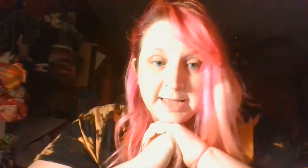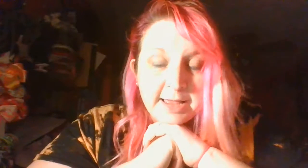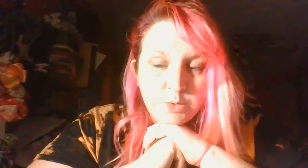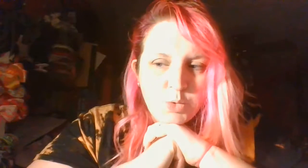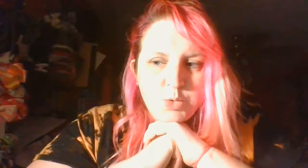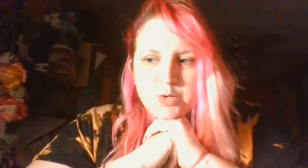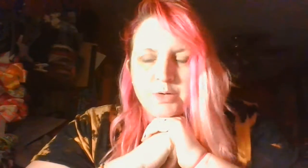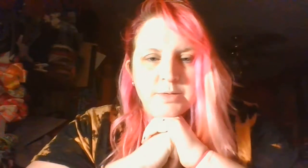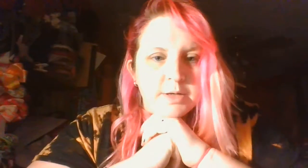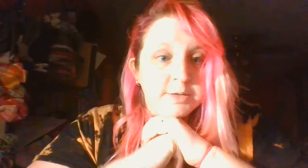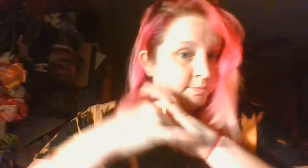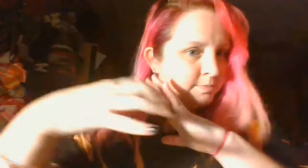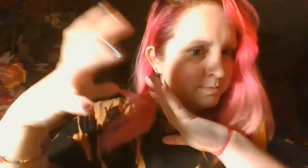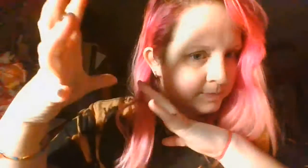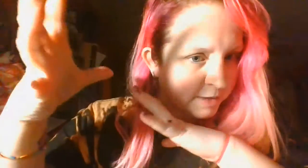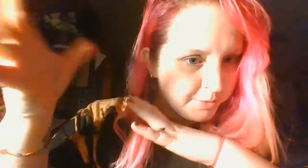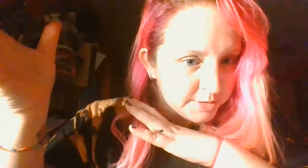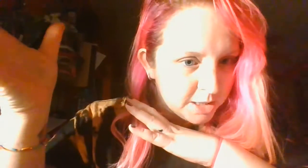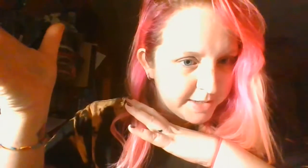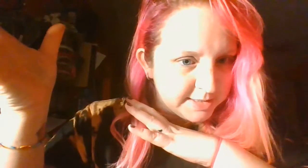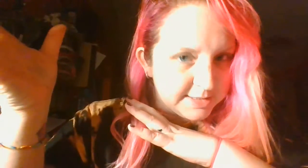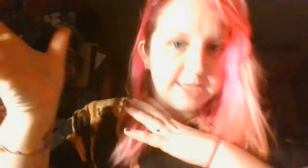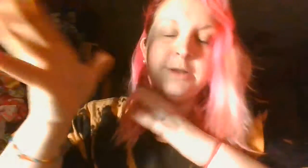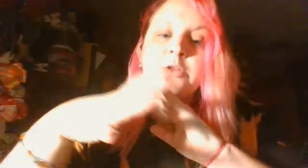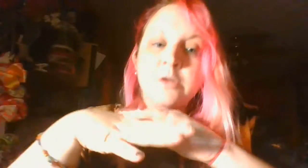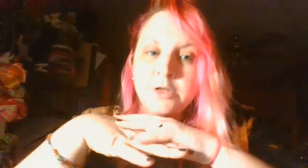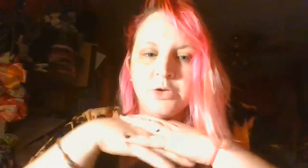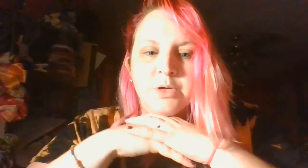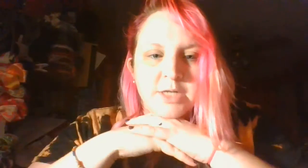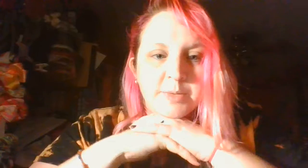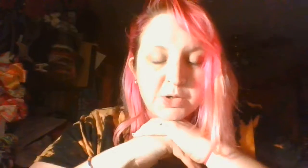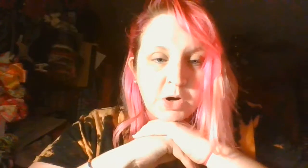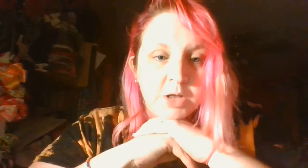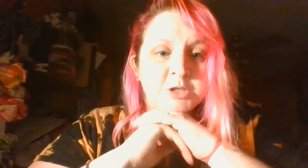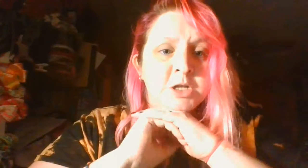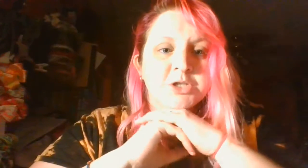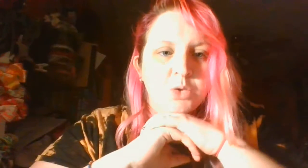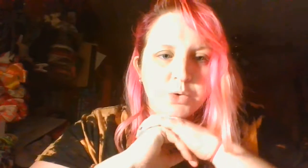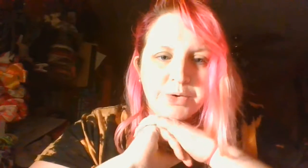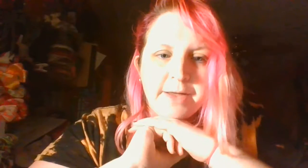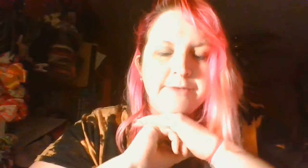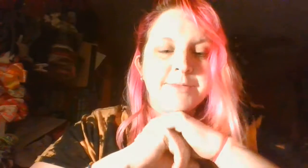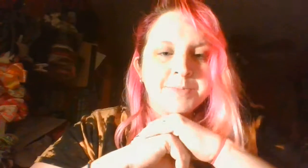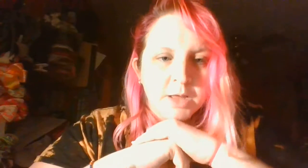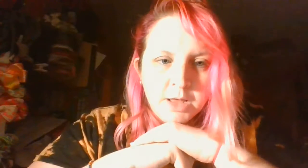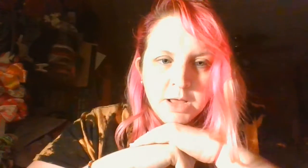that, or maybe you want to talk about Disney. You could talk about the chronological order of